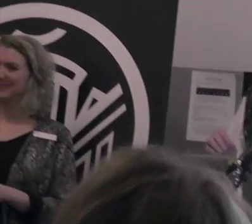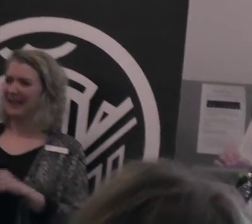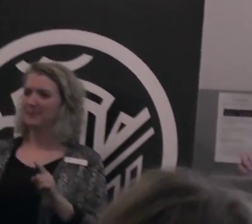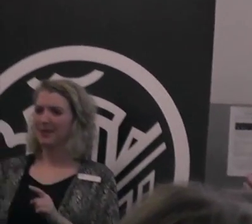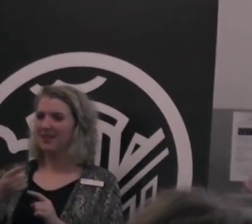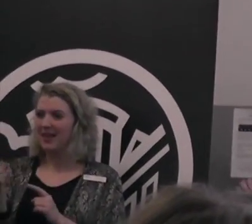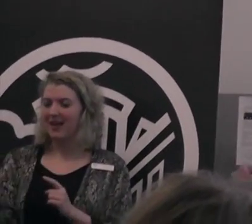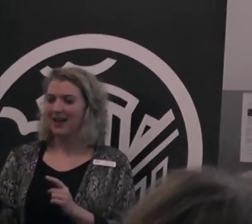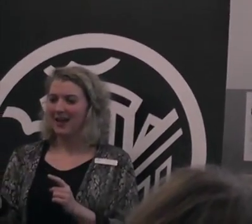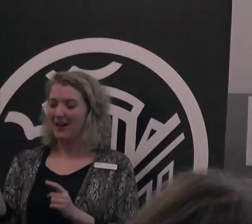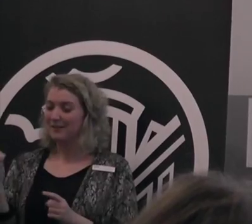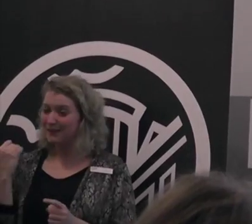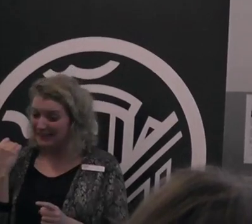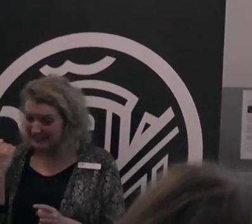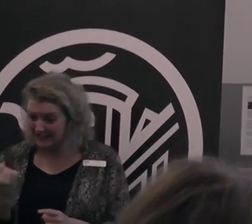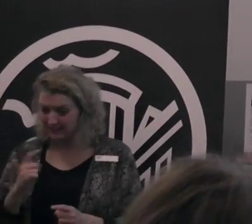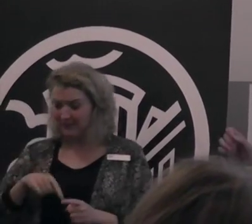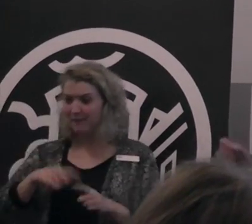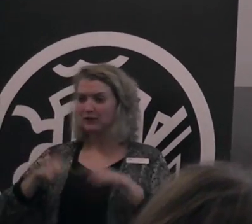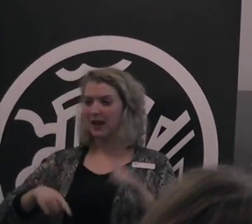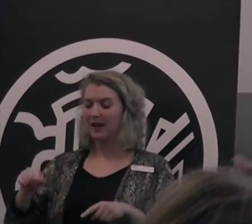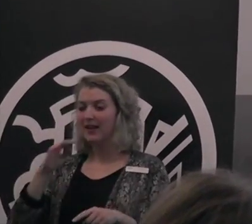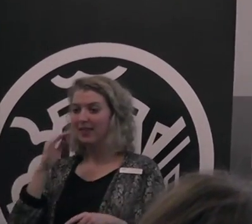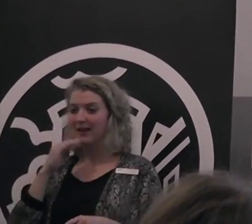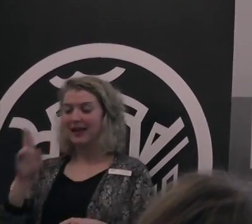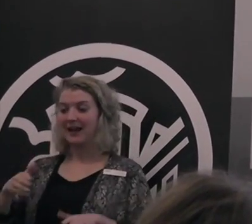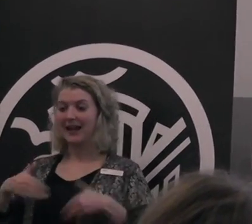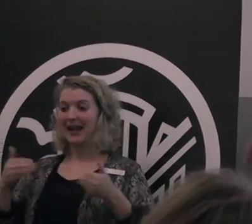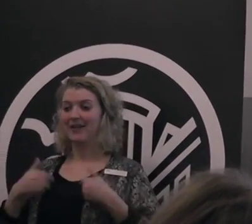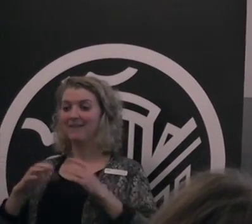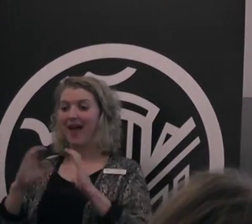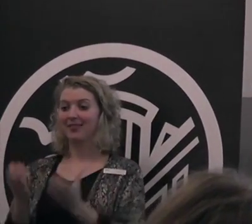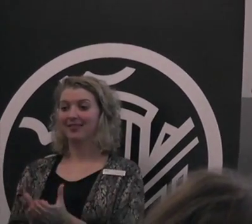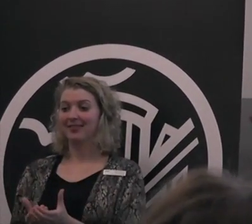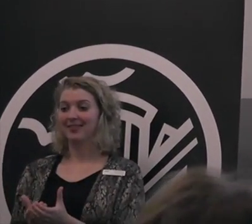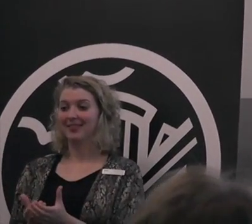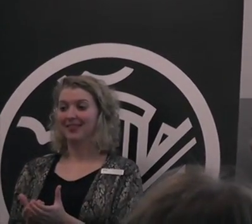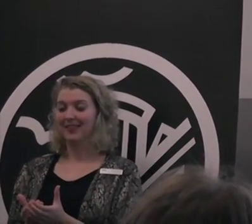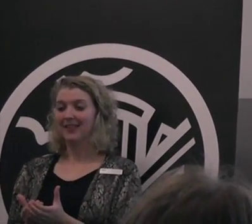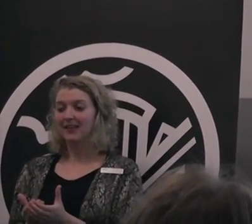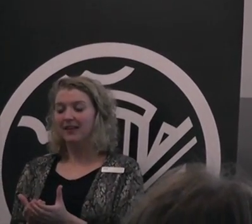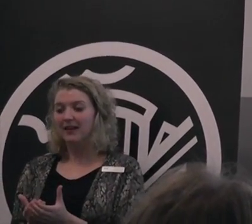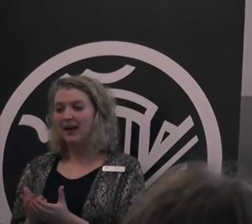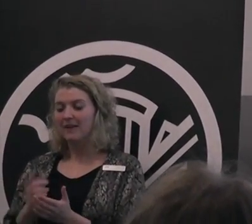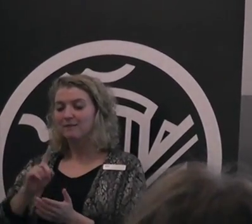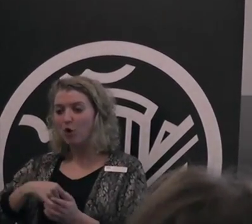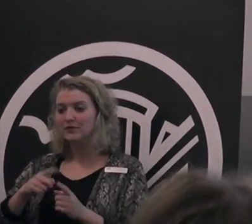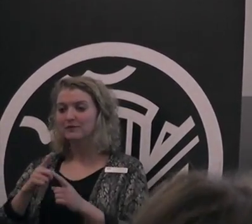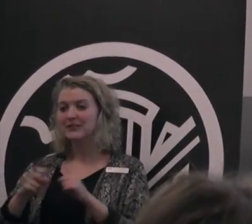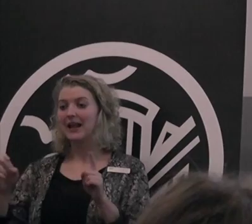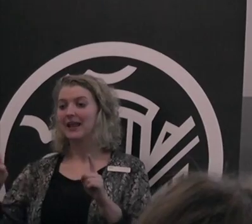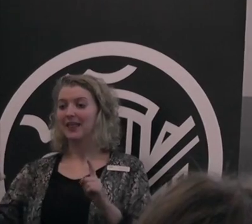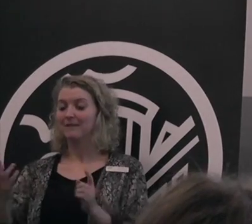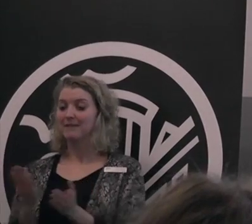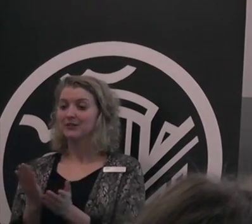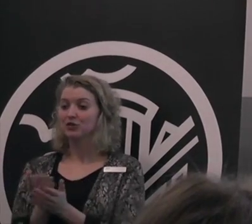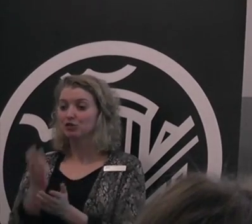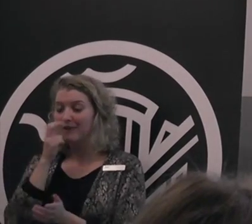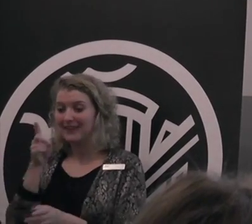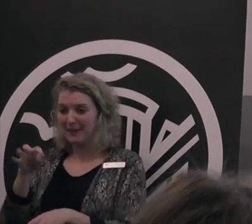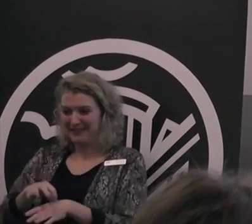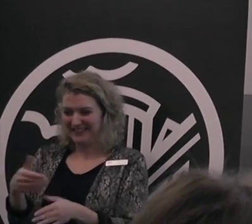differences are the medicine that will heal the world, even when the world doesn't do it. Our differences makes that medicine more